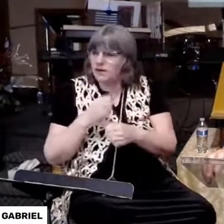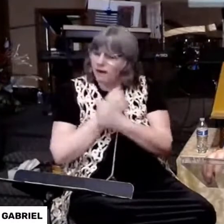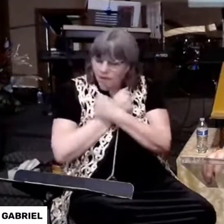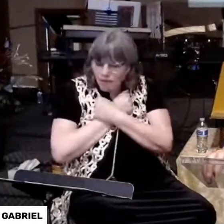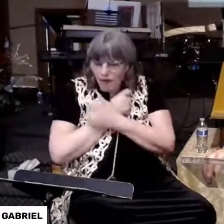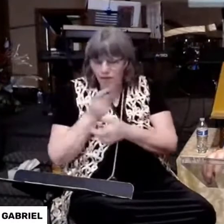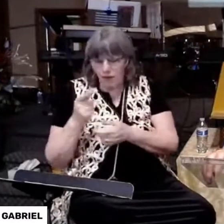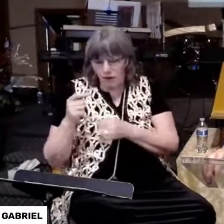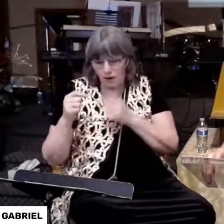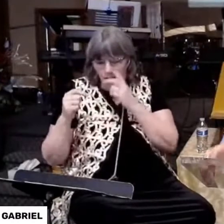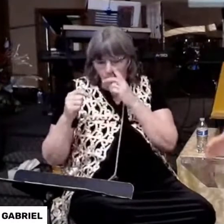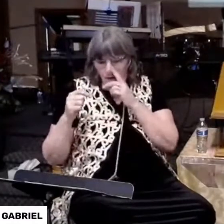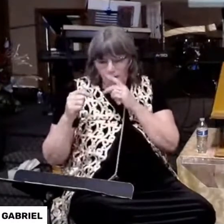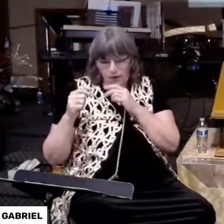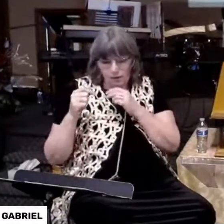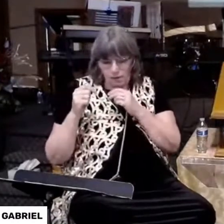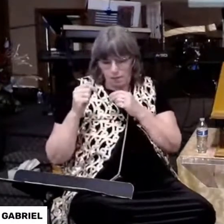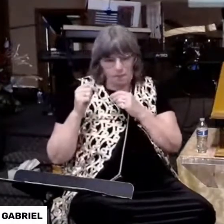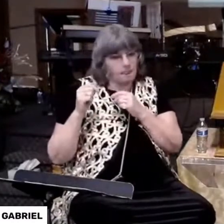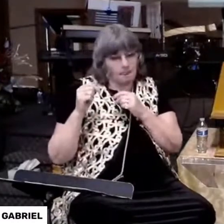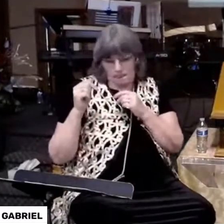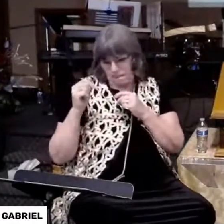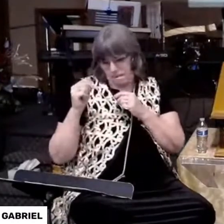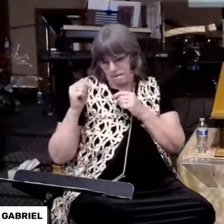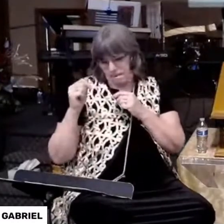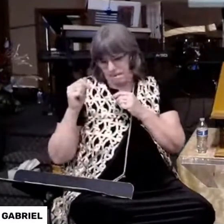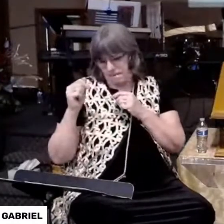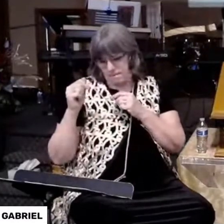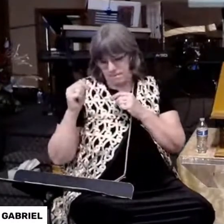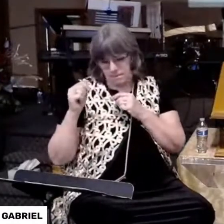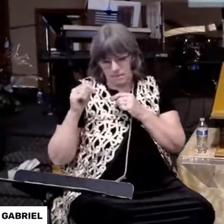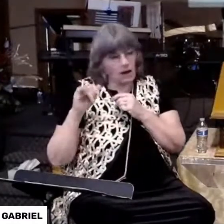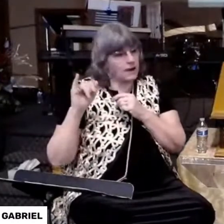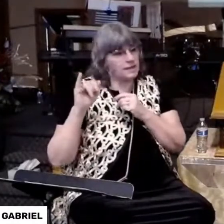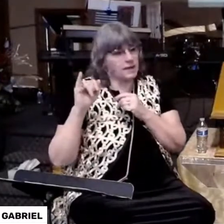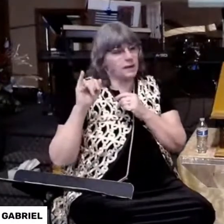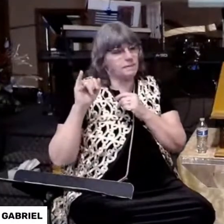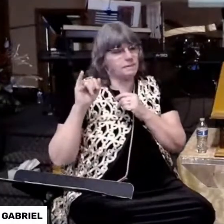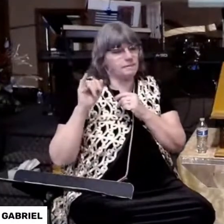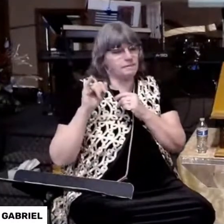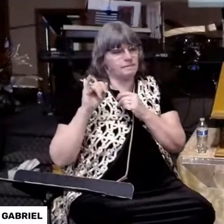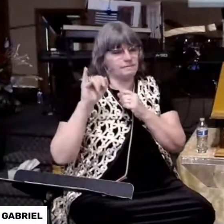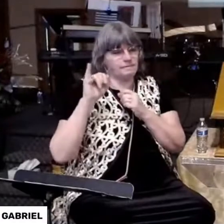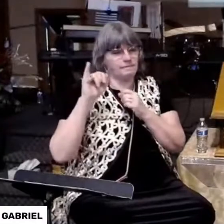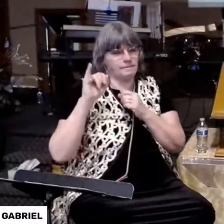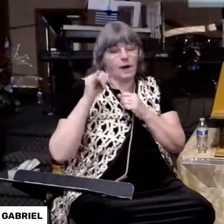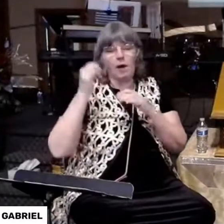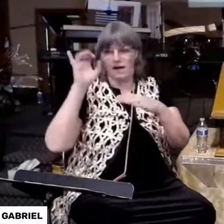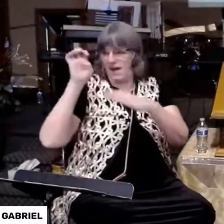beautiful chapter that compares Israel's time in the desert by the mountain,